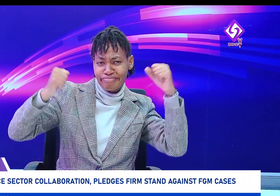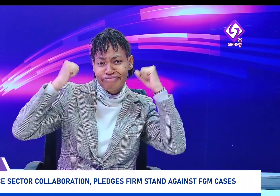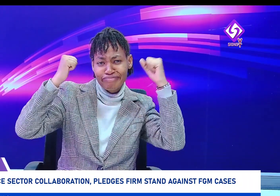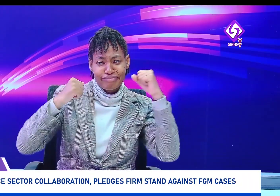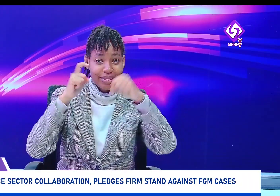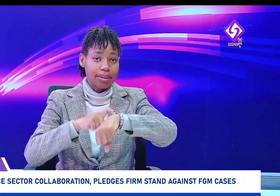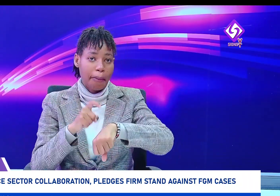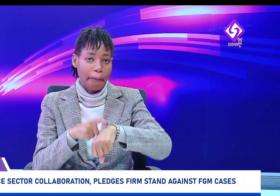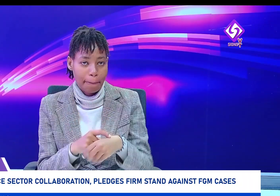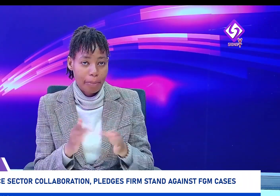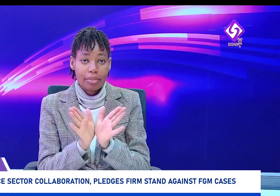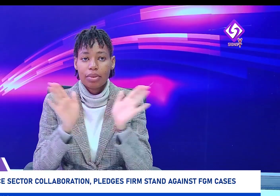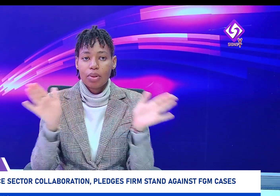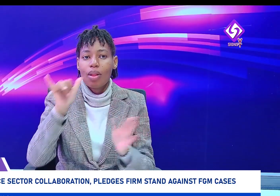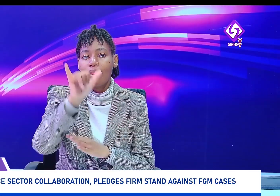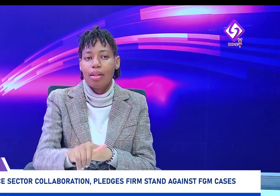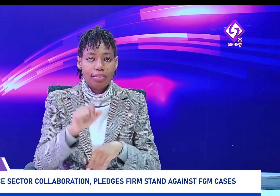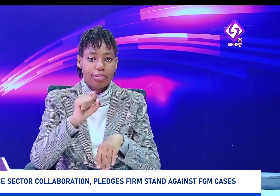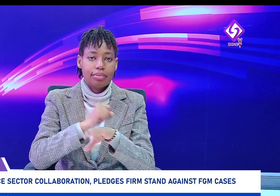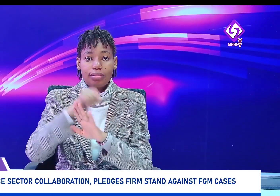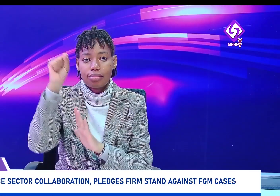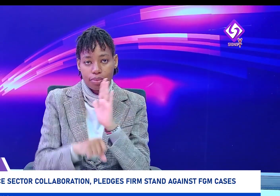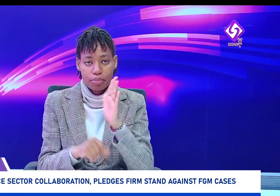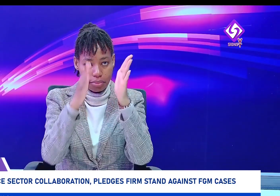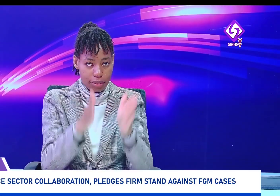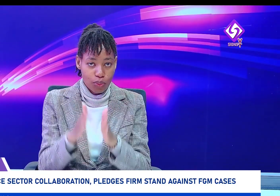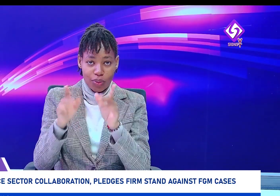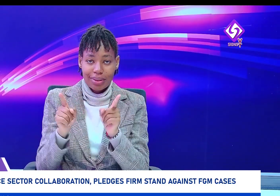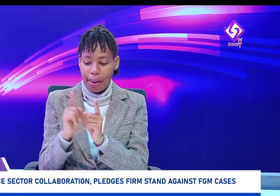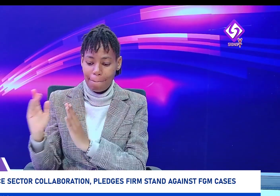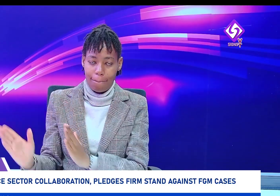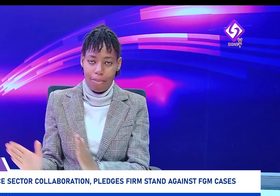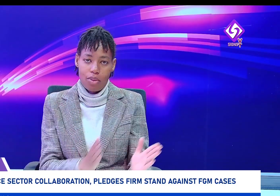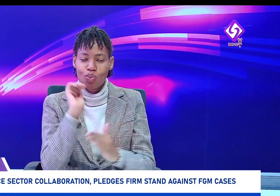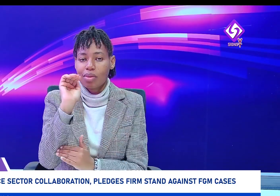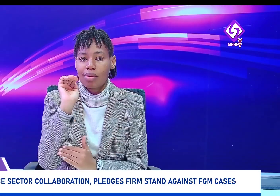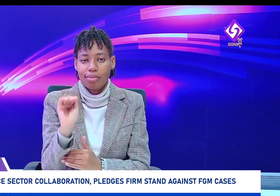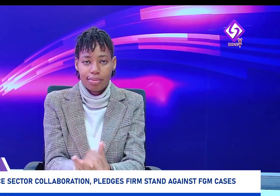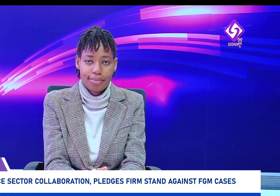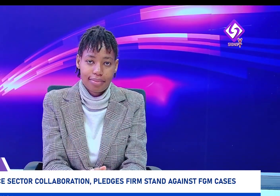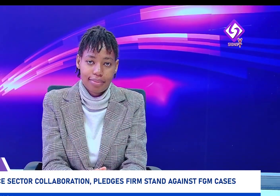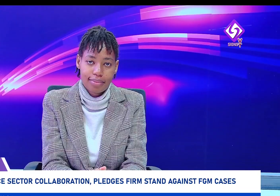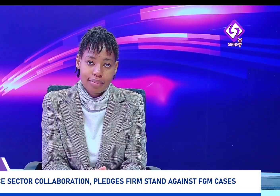and assured the public that its systems and personnel are prepared to